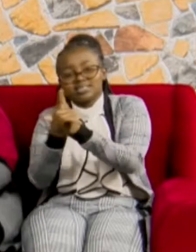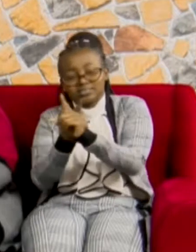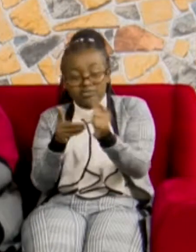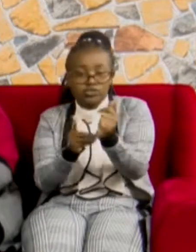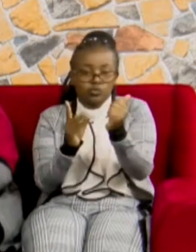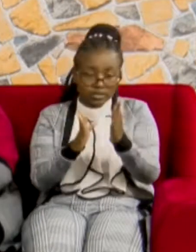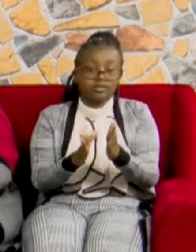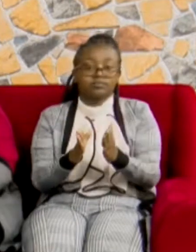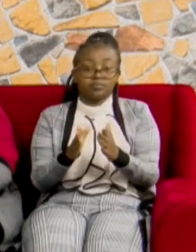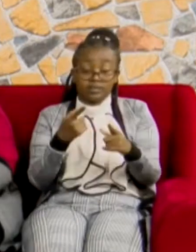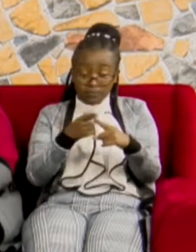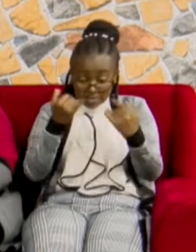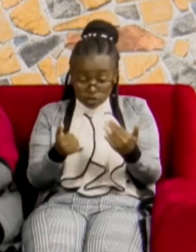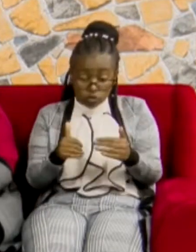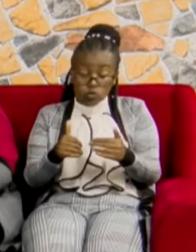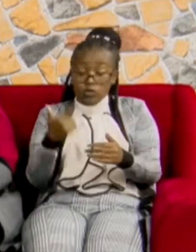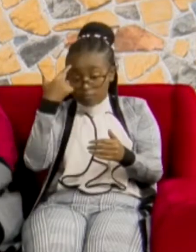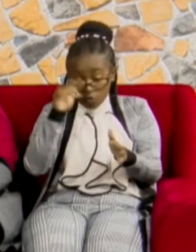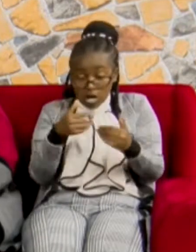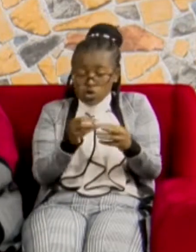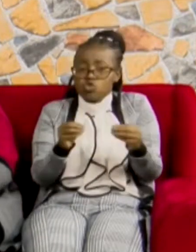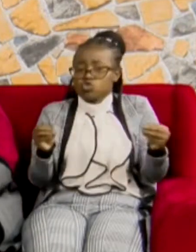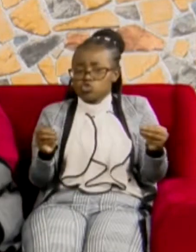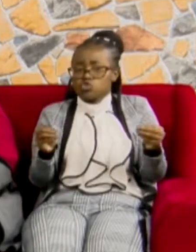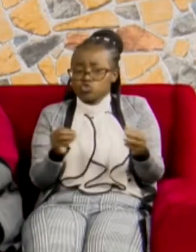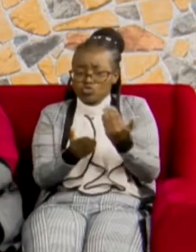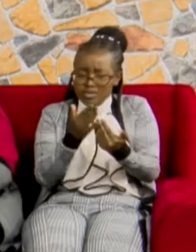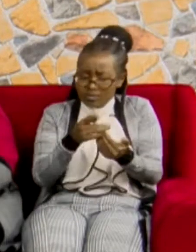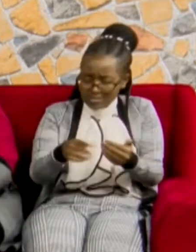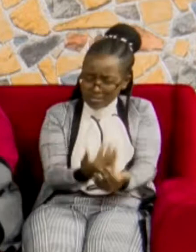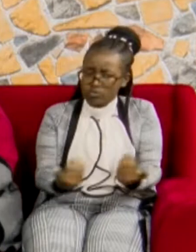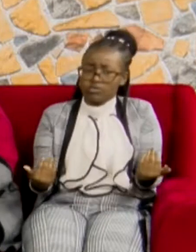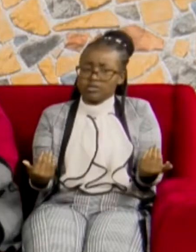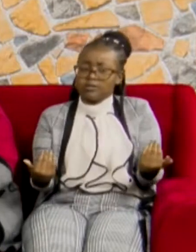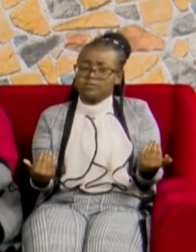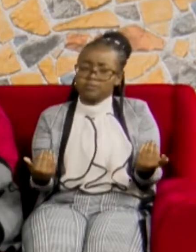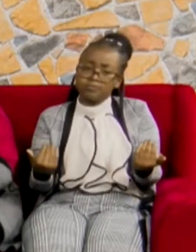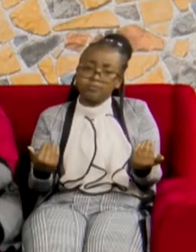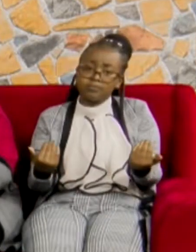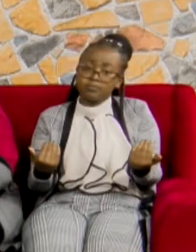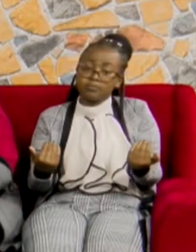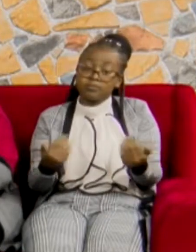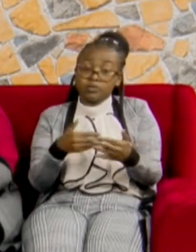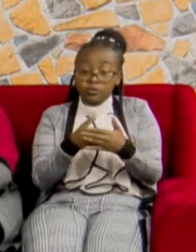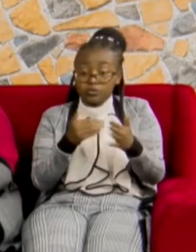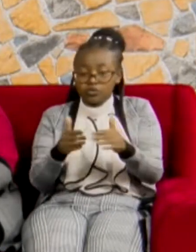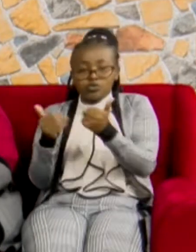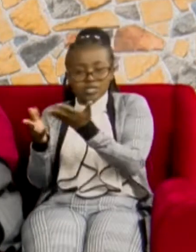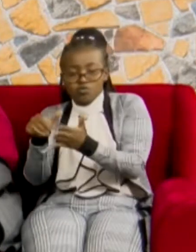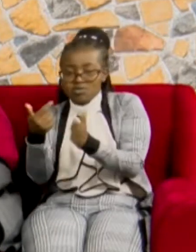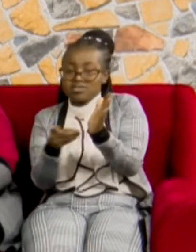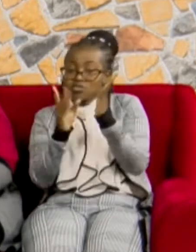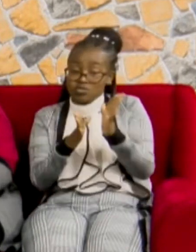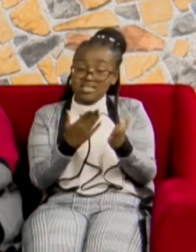handed them to a different doctor. But now you work with them for roughly how long? How long does a child come to see you for before you can actually hand them over?